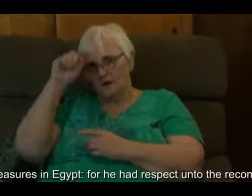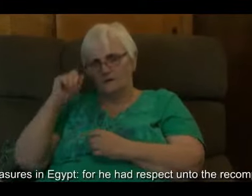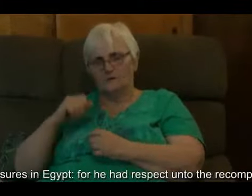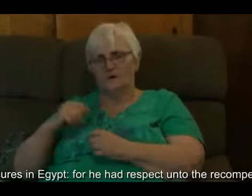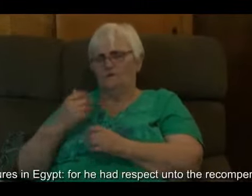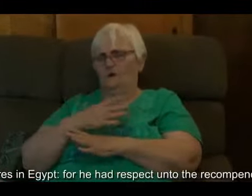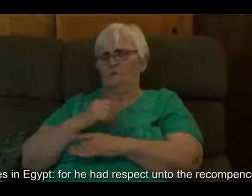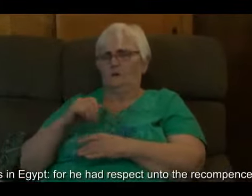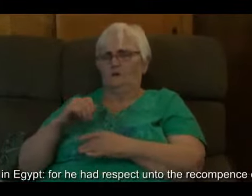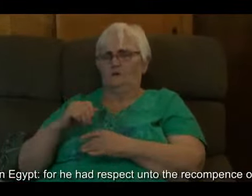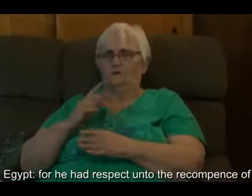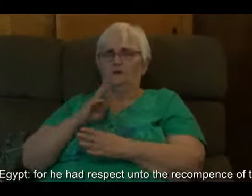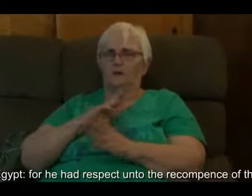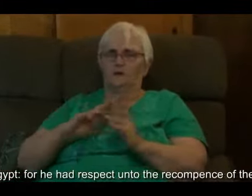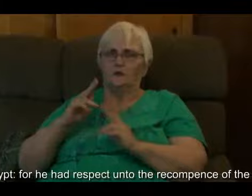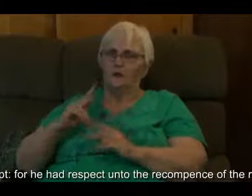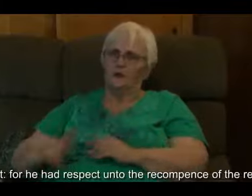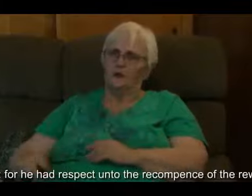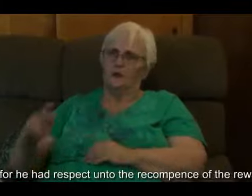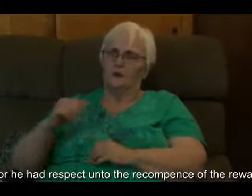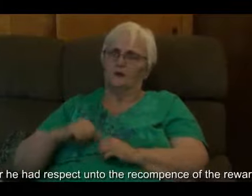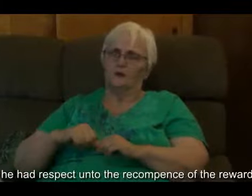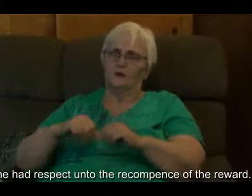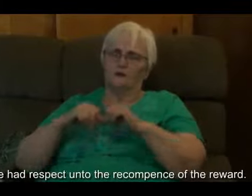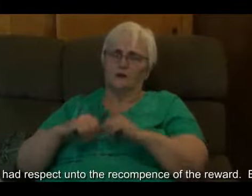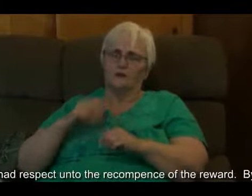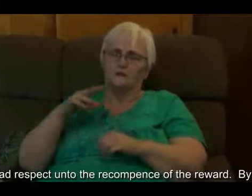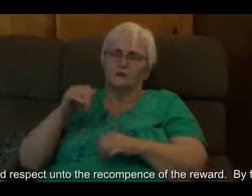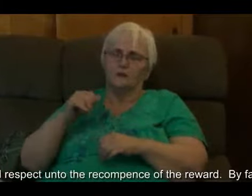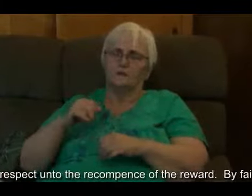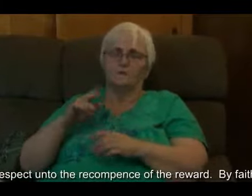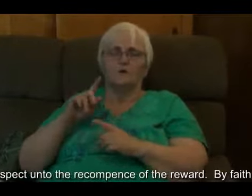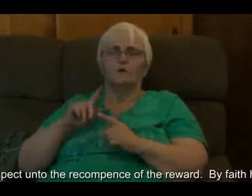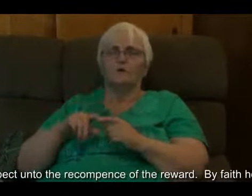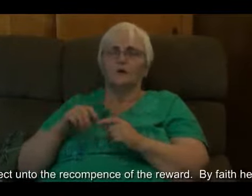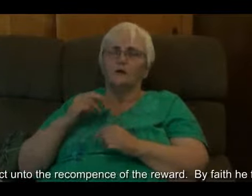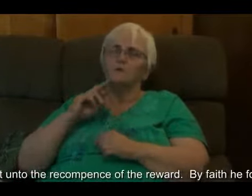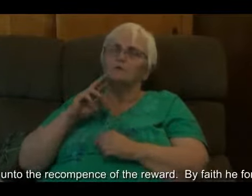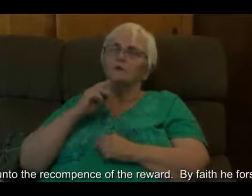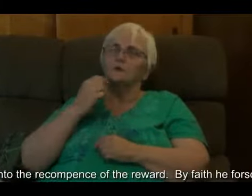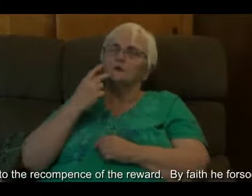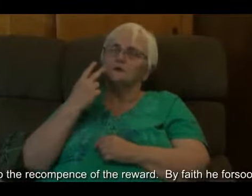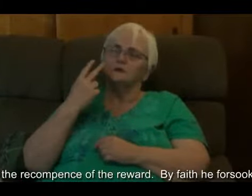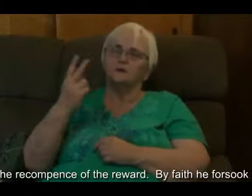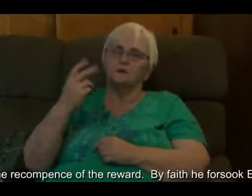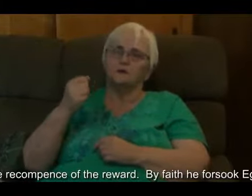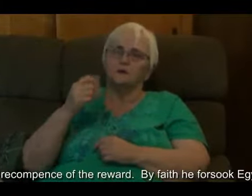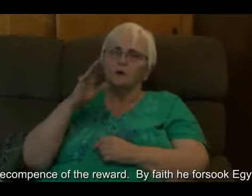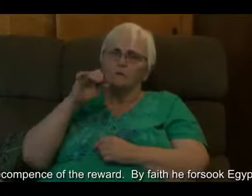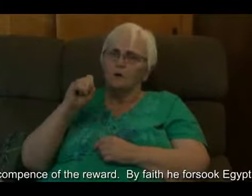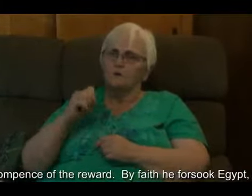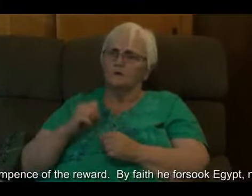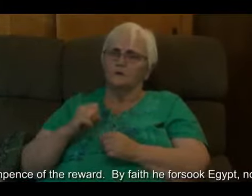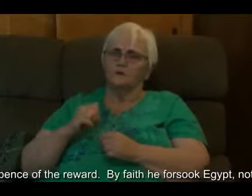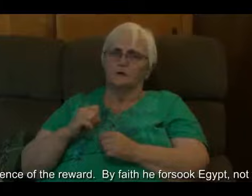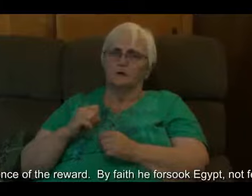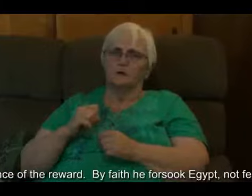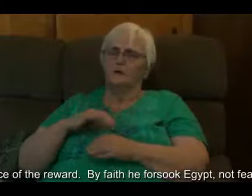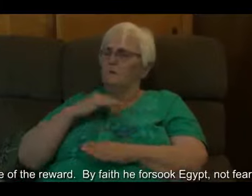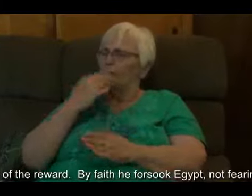of the king, but he endured as seeing him who is invisible. Hallelujah. And so here's Moses, you know, a powerful man.